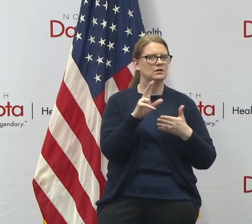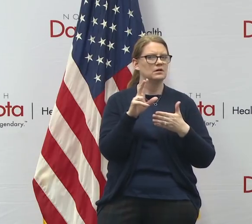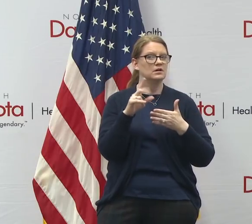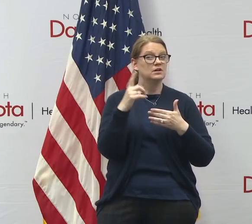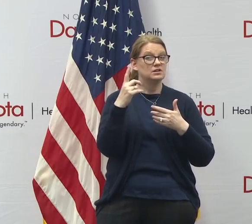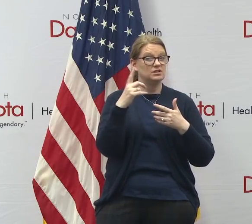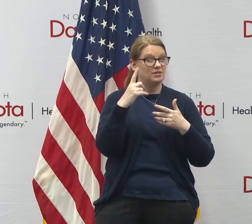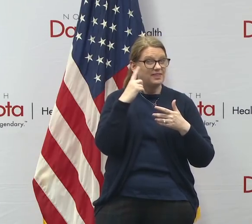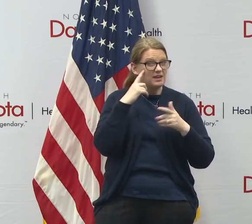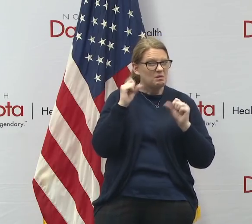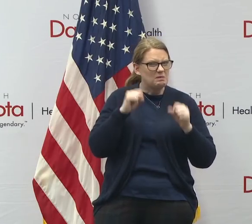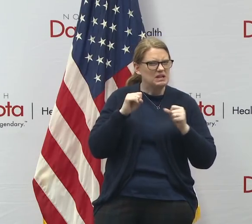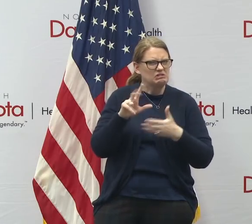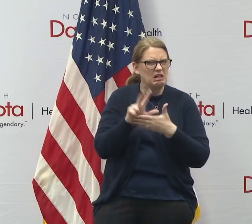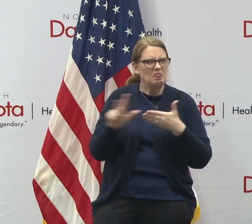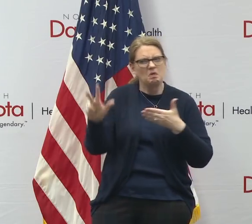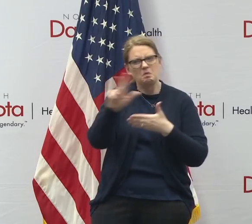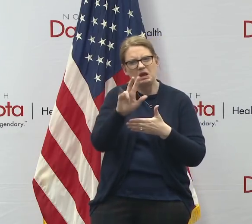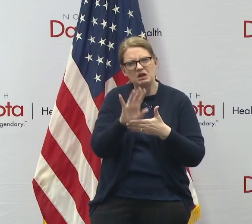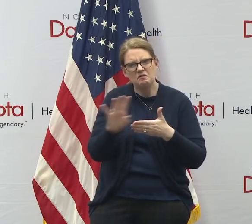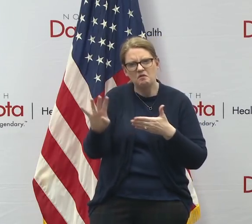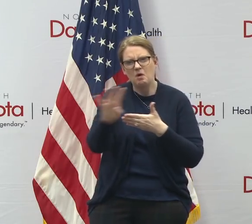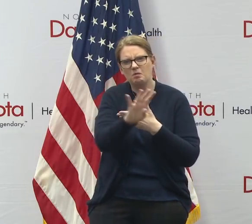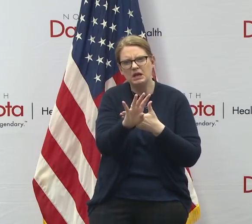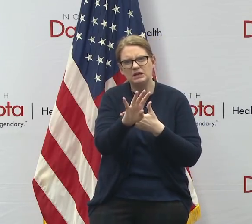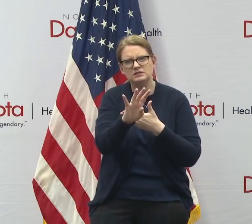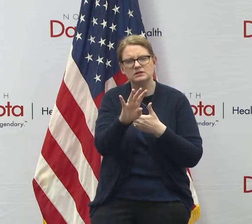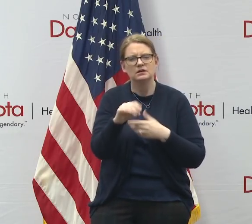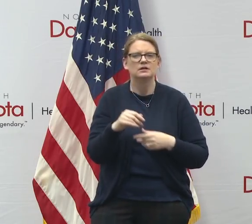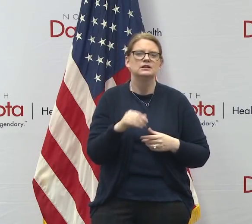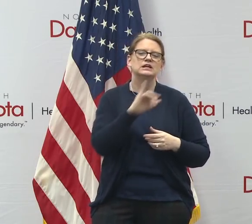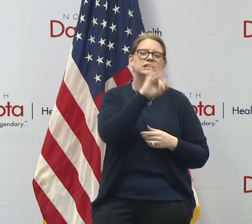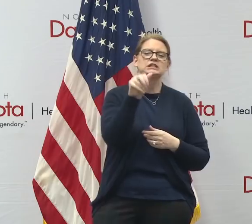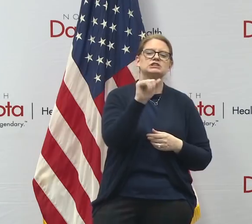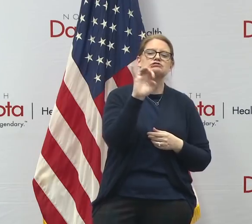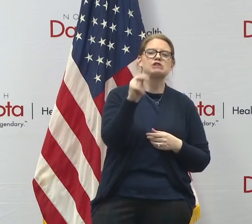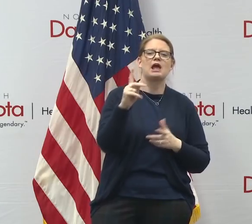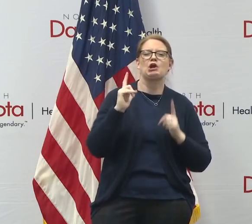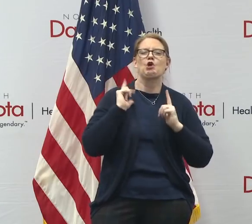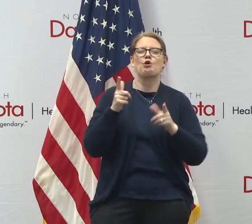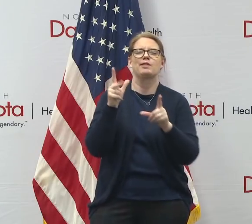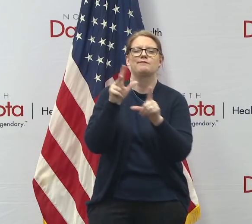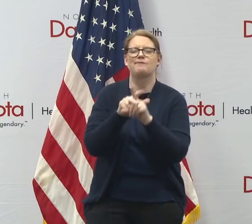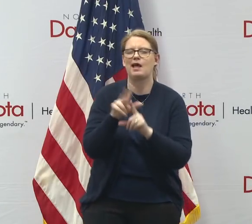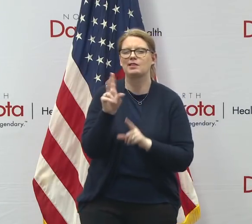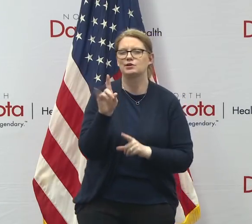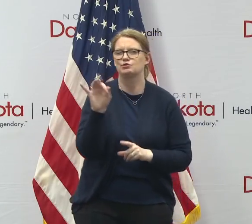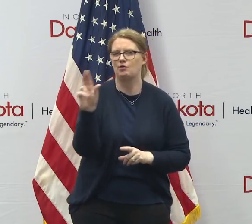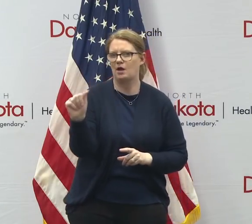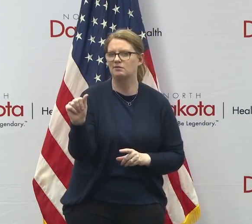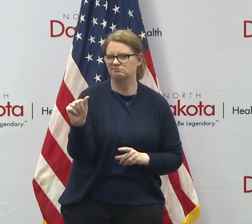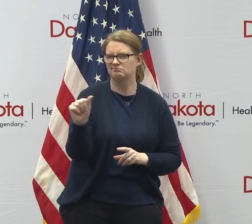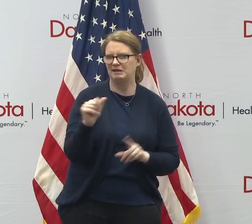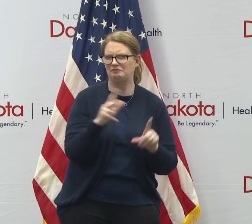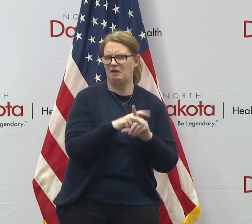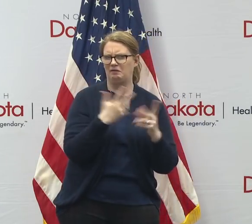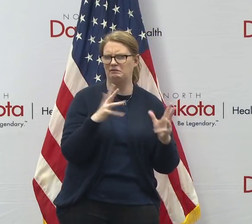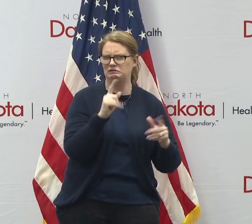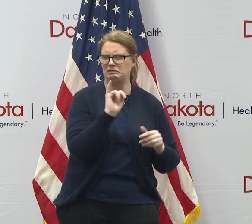of this virus in North Dakota? Yeah, Jack, early filer Dura, is wondering if we are 3 or 4 weeks out from